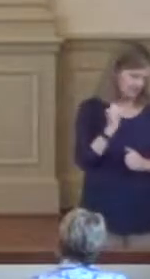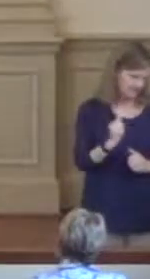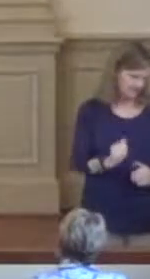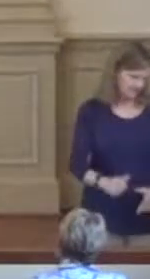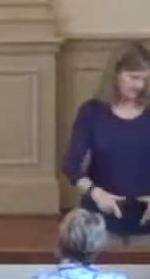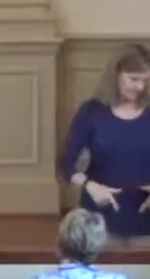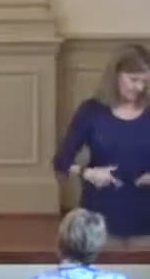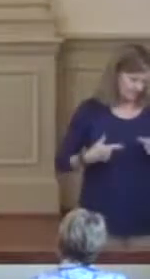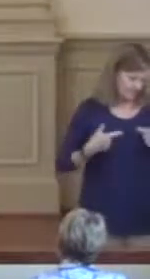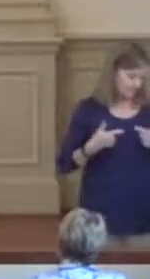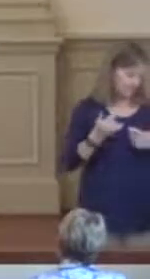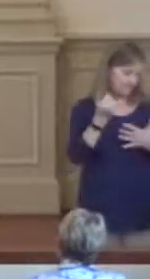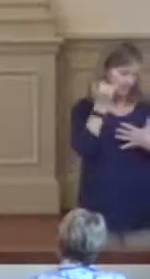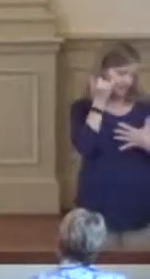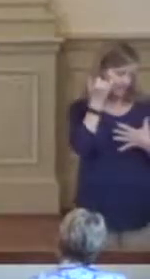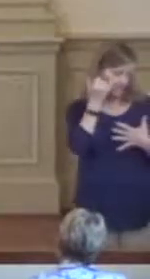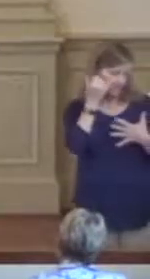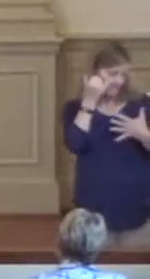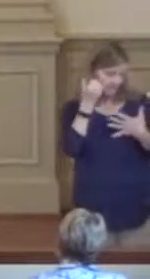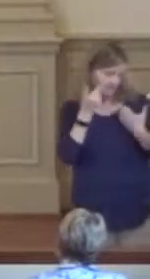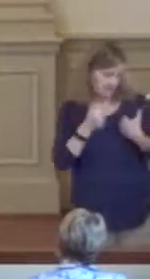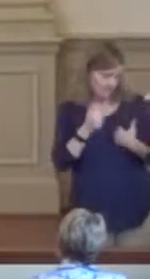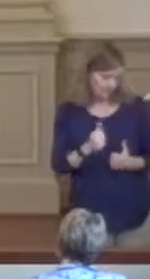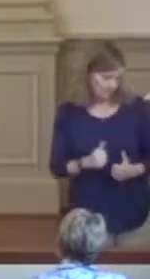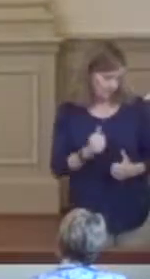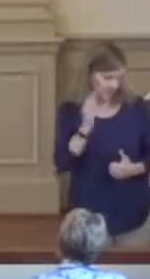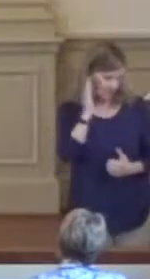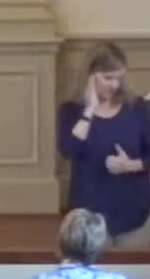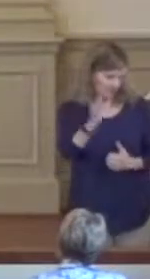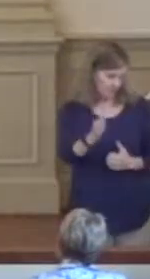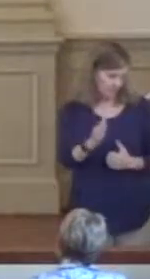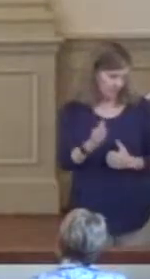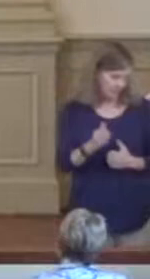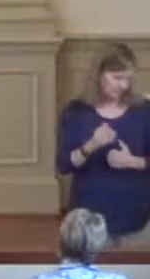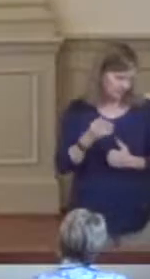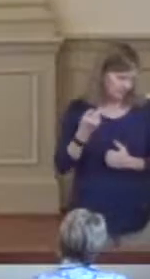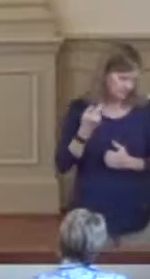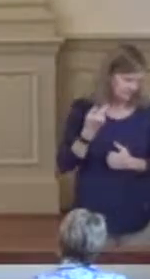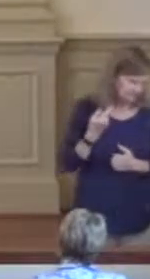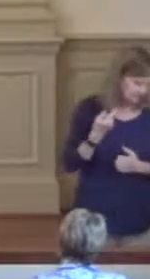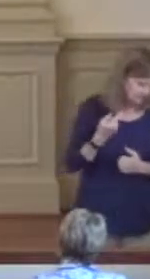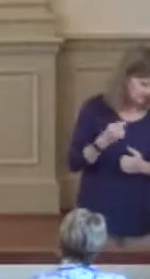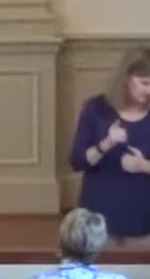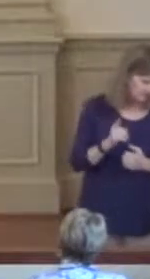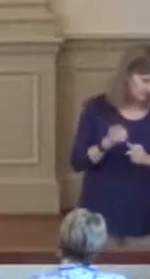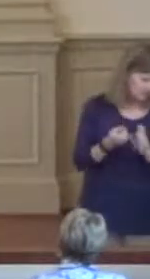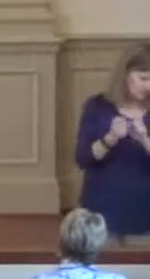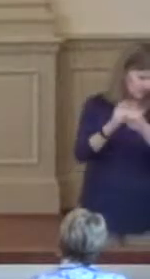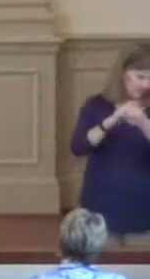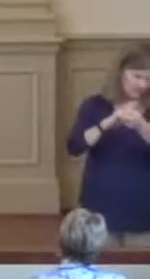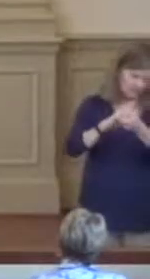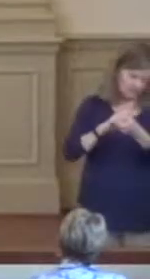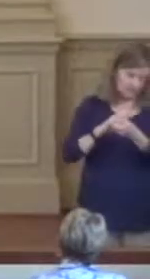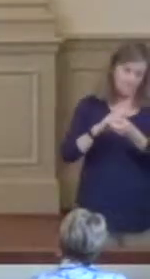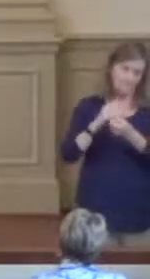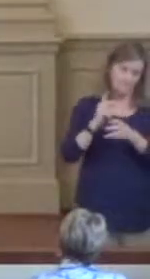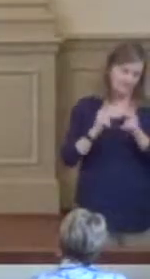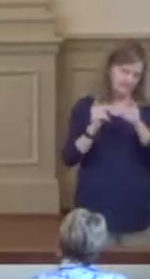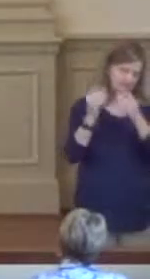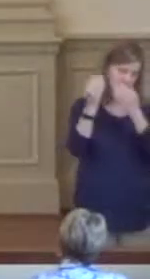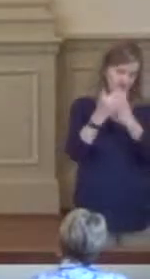life. If I could, I would turn one's